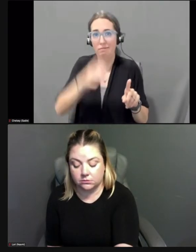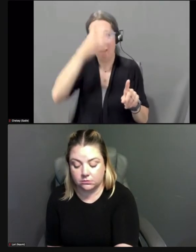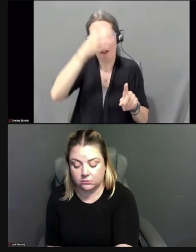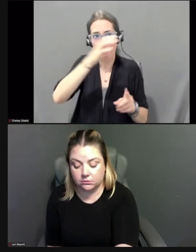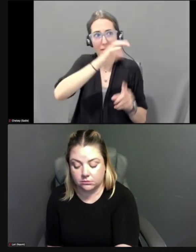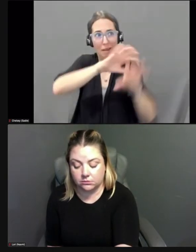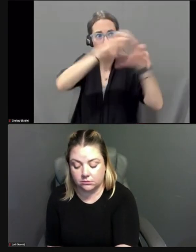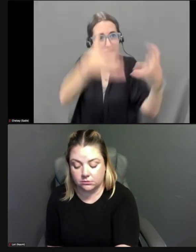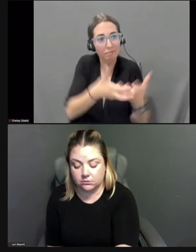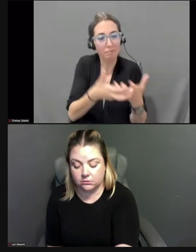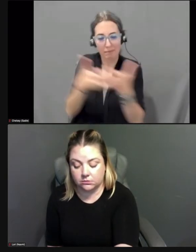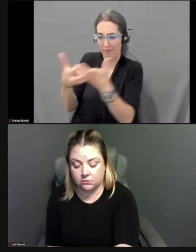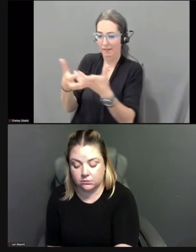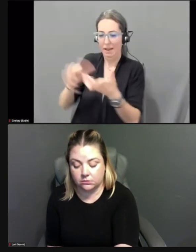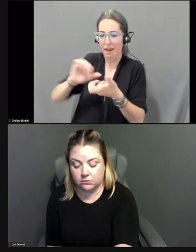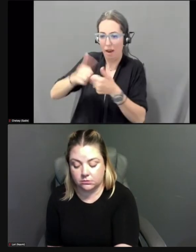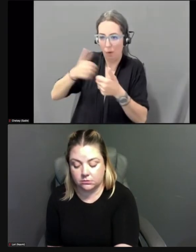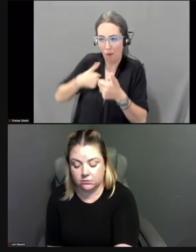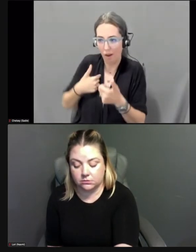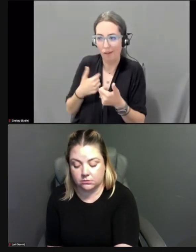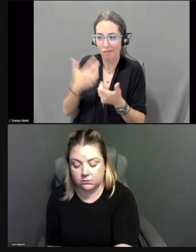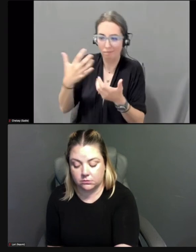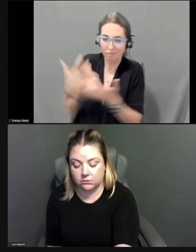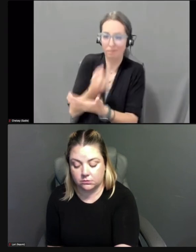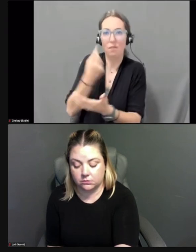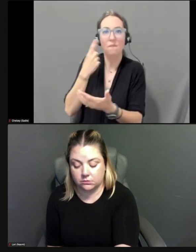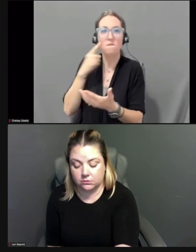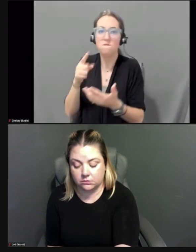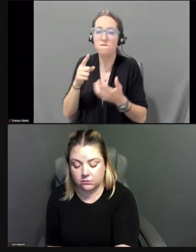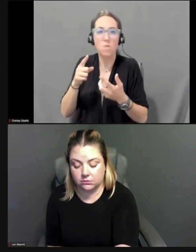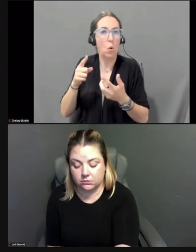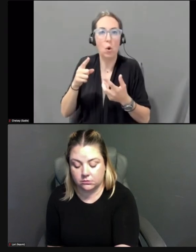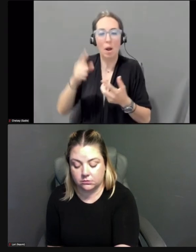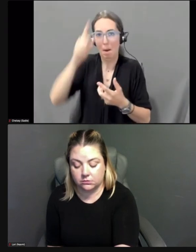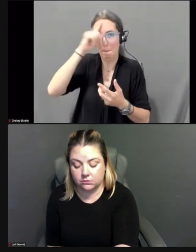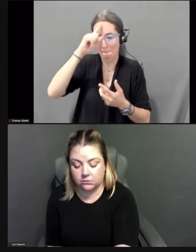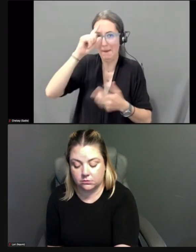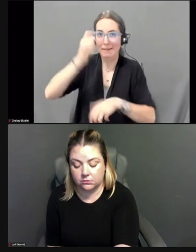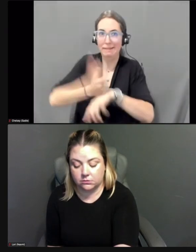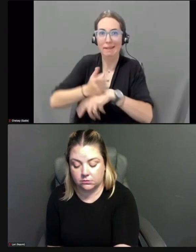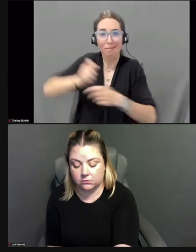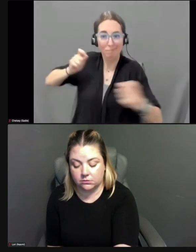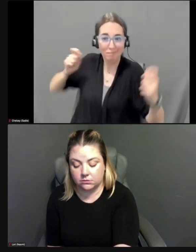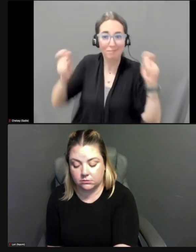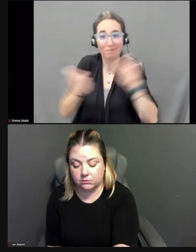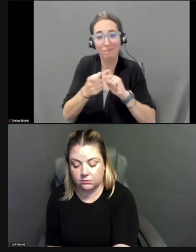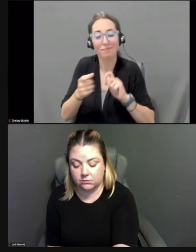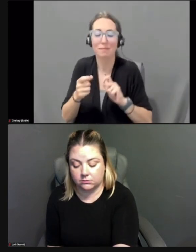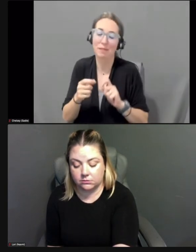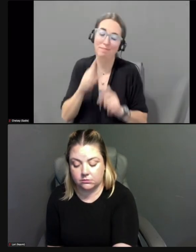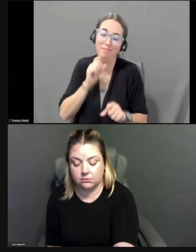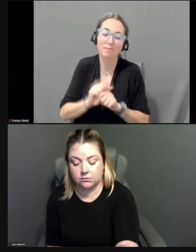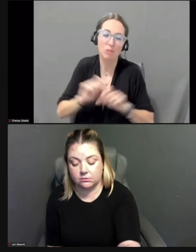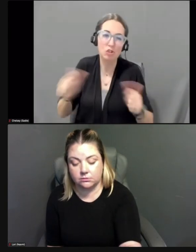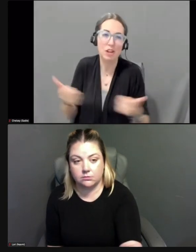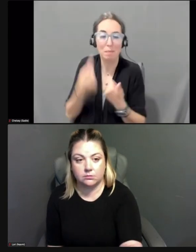weird balance, but it is a challenge because it's the fitness industry. Yeah, I mean,